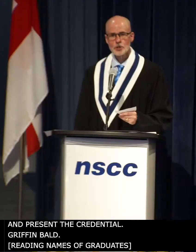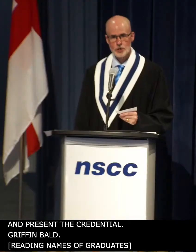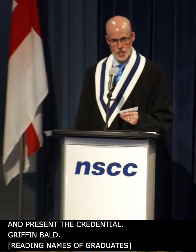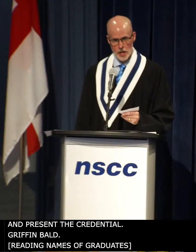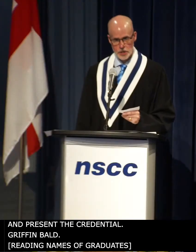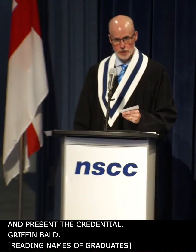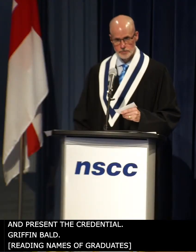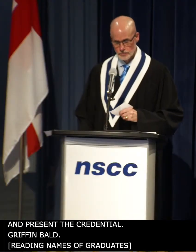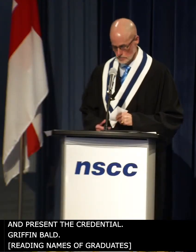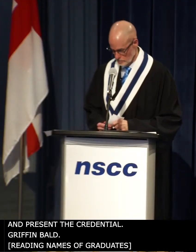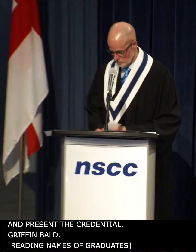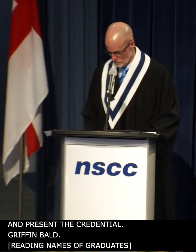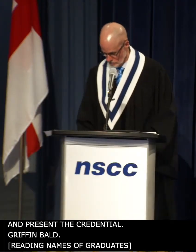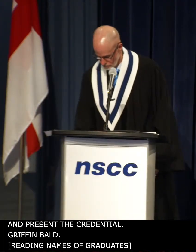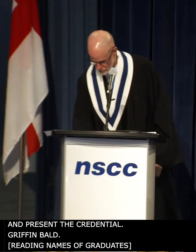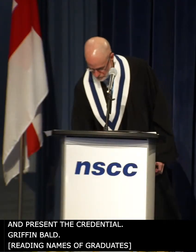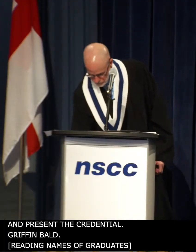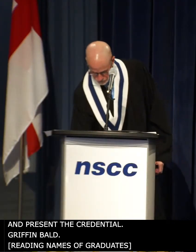Noel Doucette.